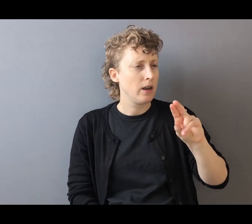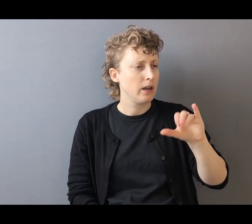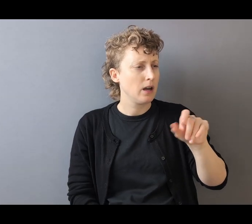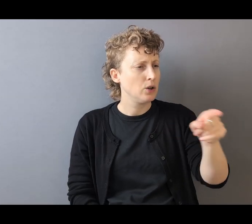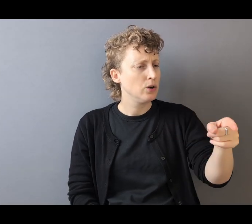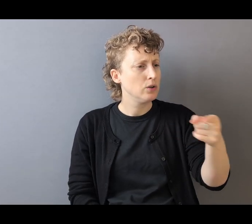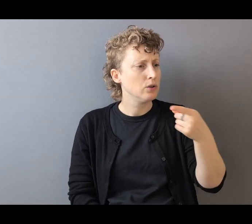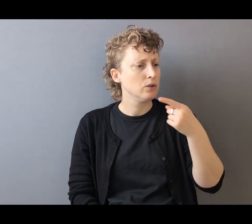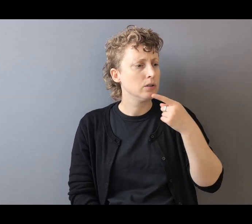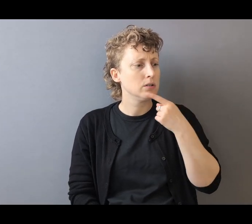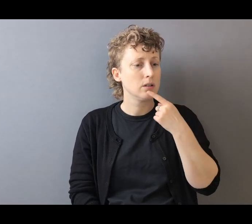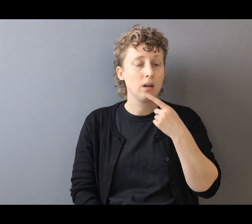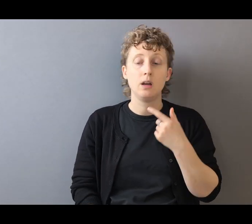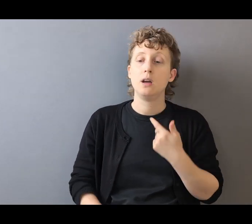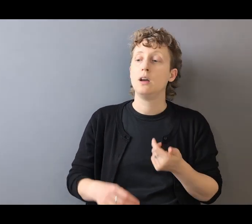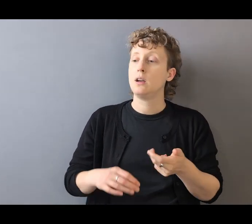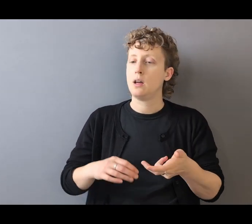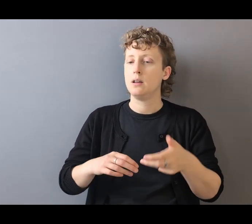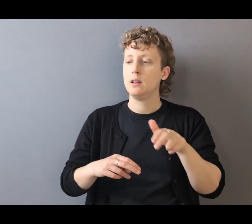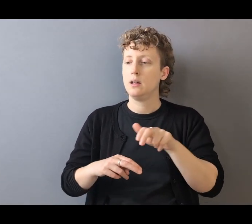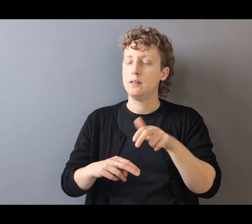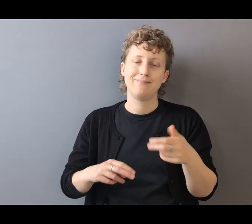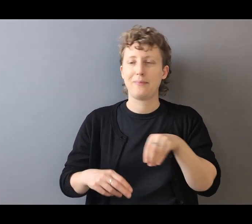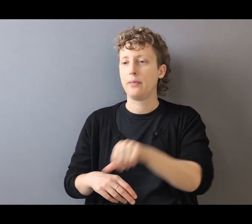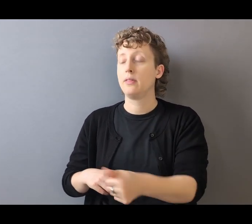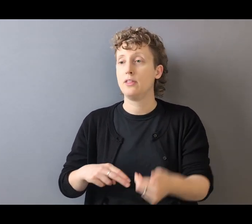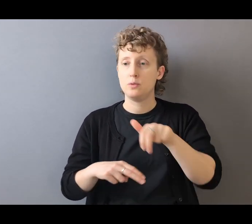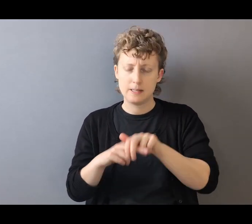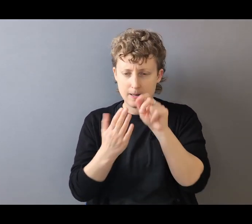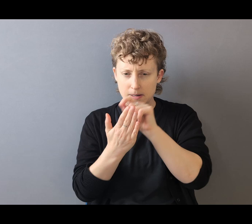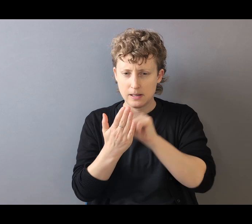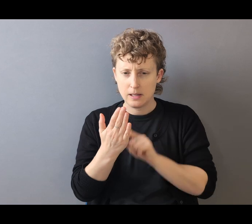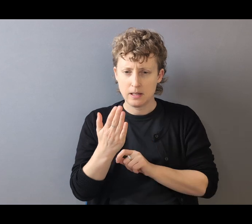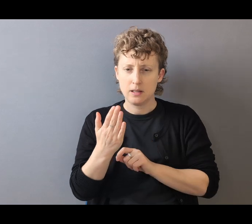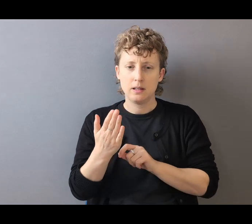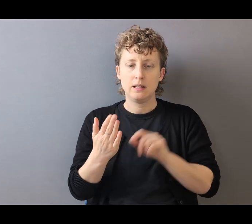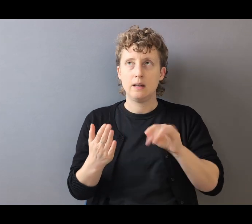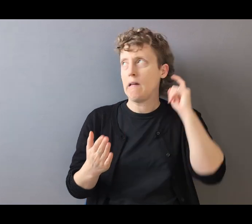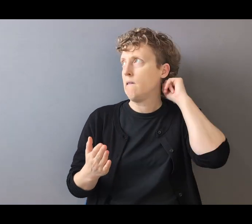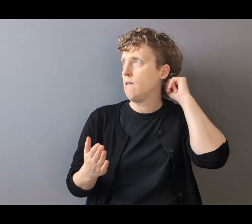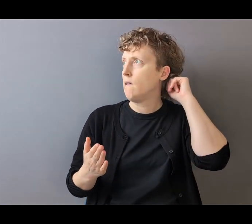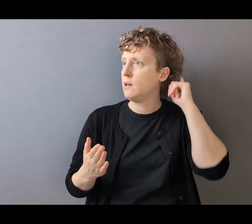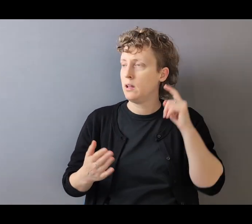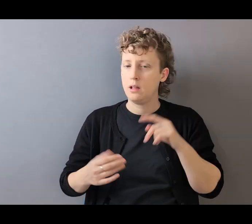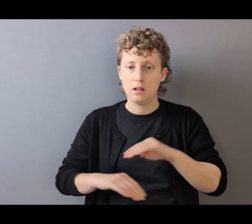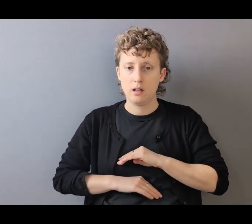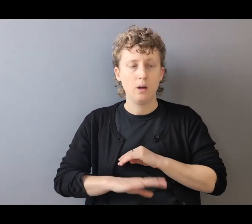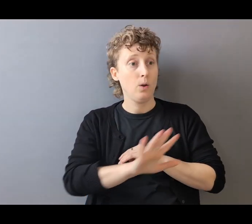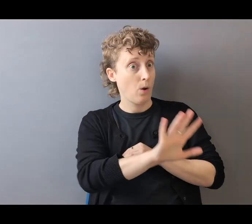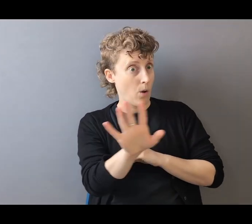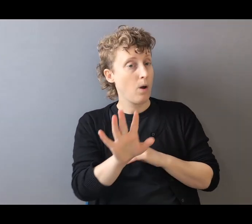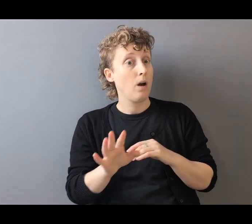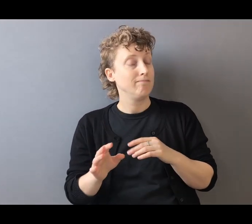to sit for an exam that you don't that you can't meet or something like that. But that's not really true. We